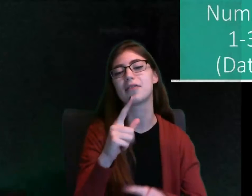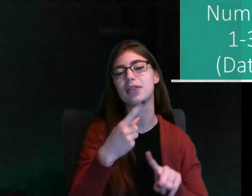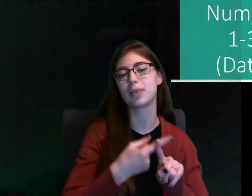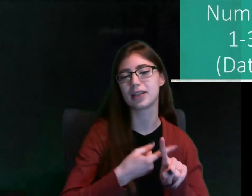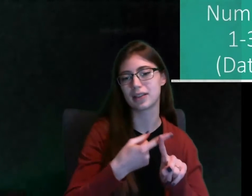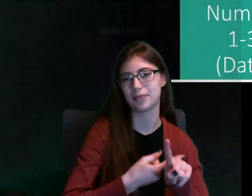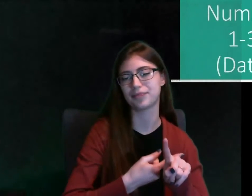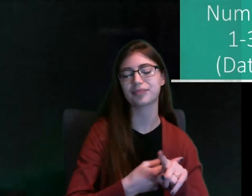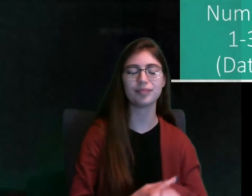the month.